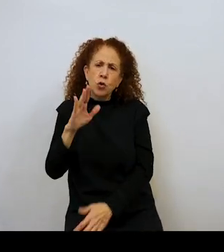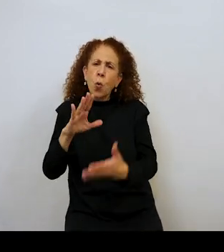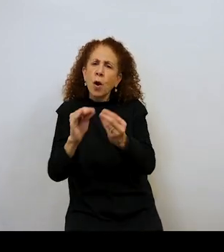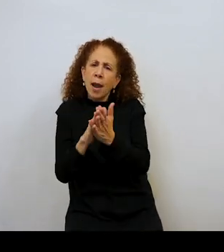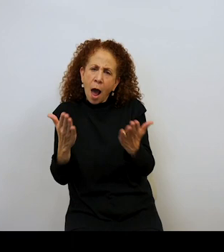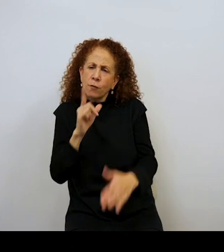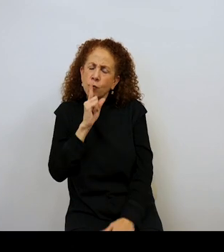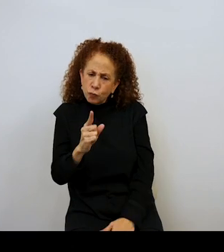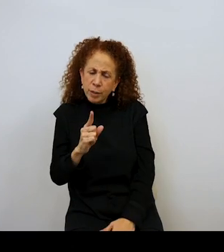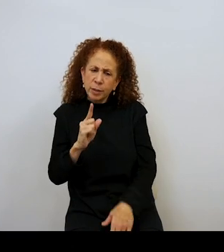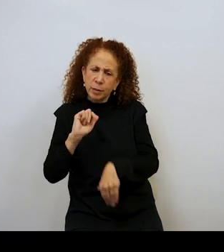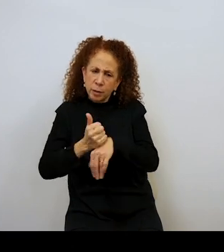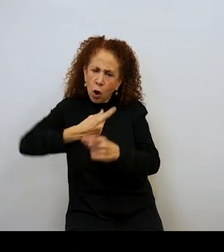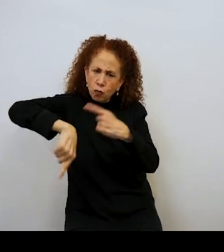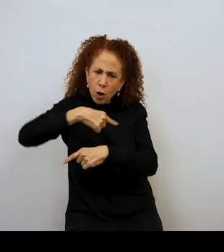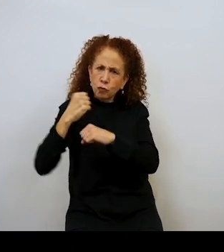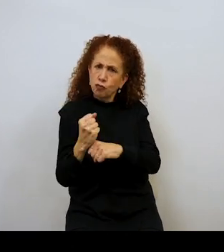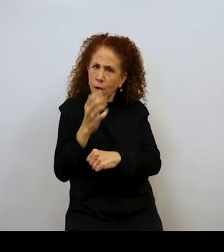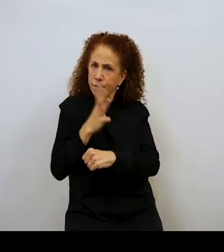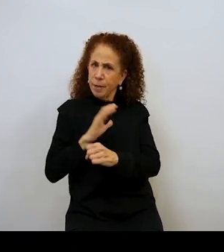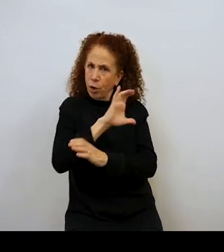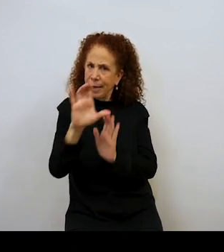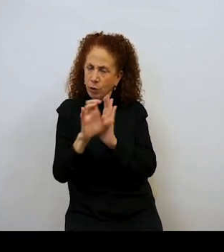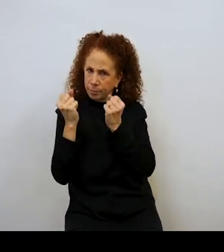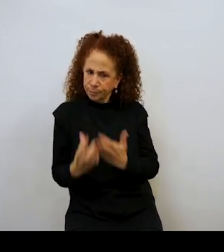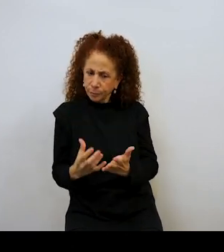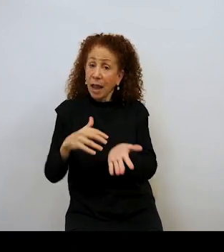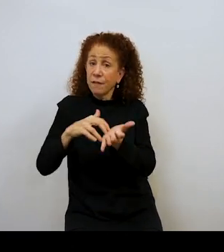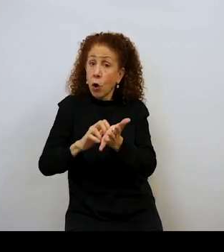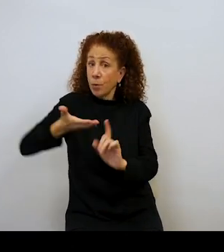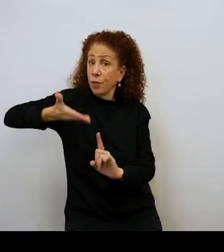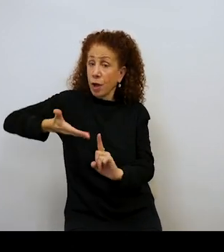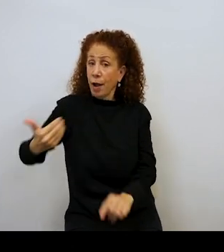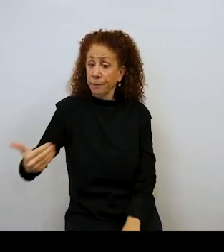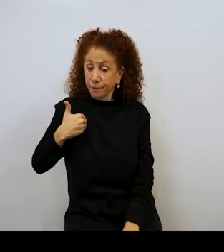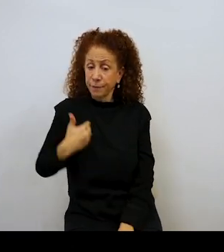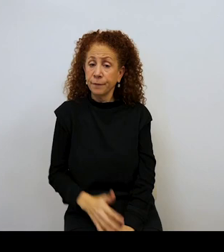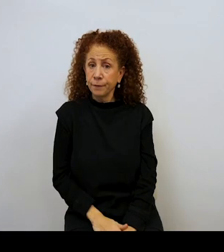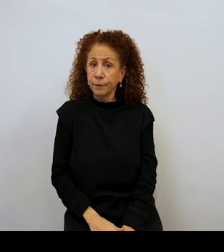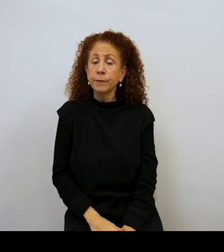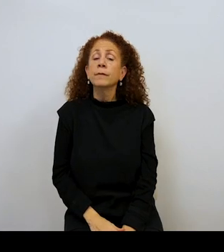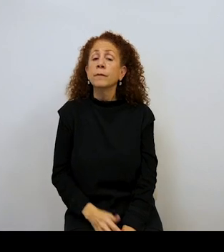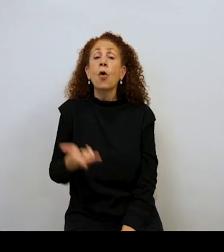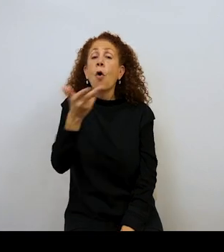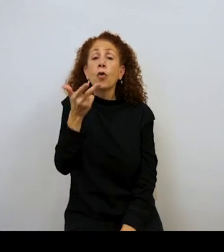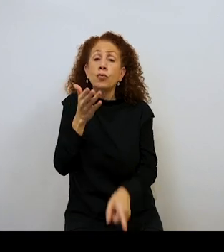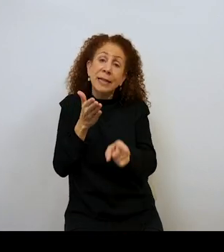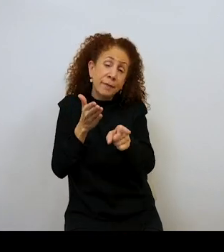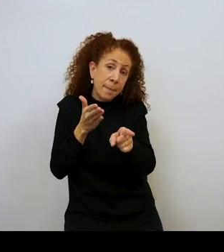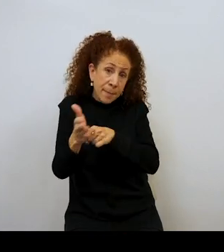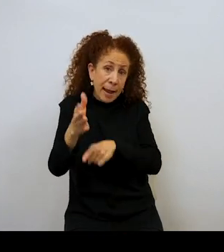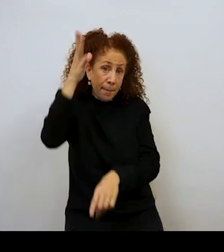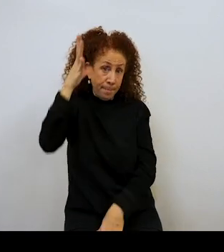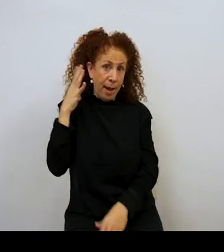around these very strong female characters, and there's this vulnerability that's there in the all three of the main